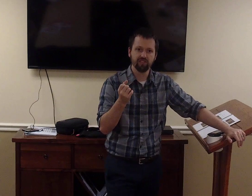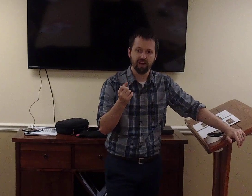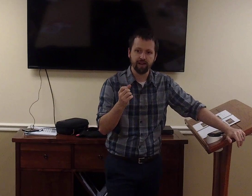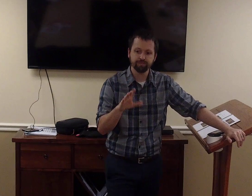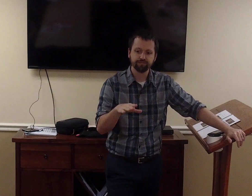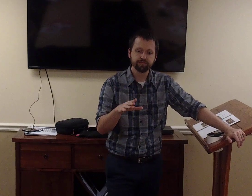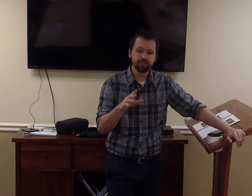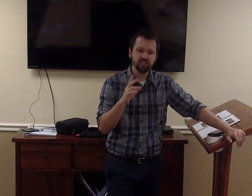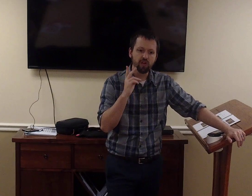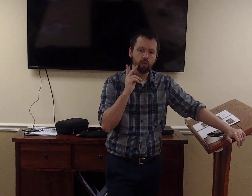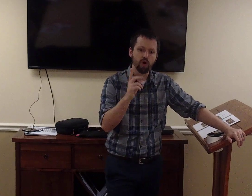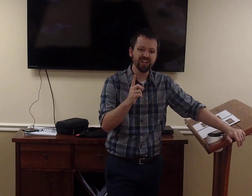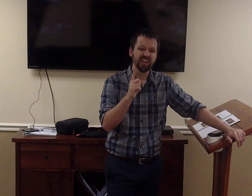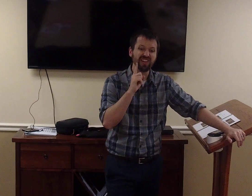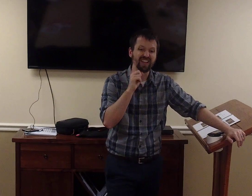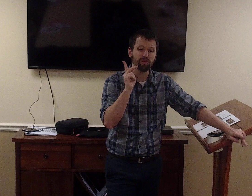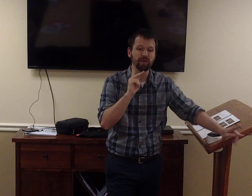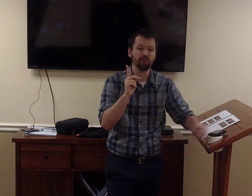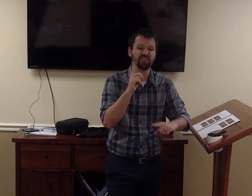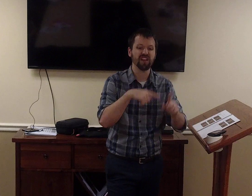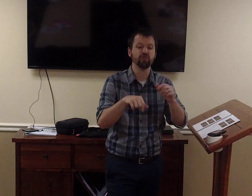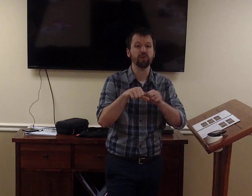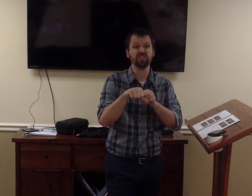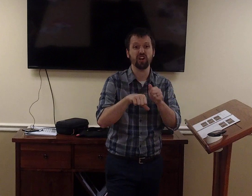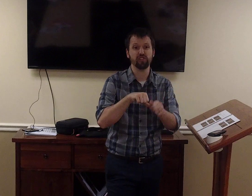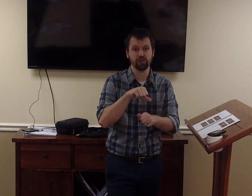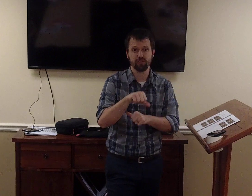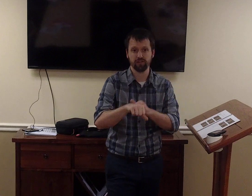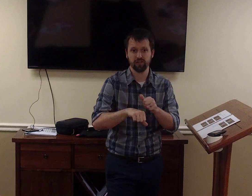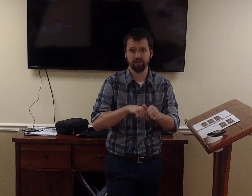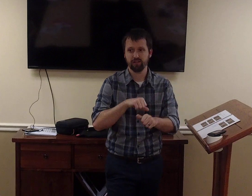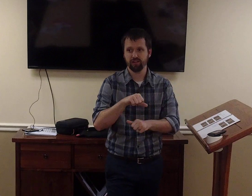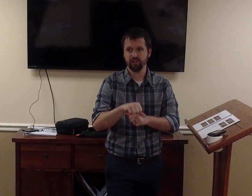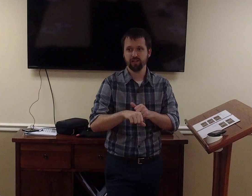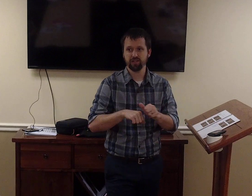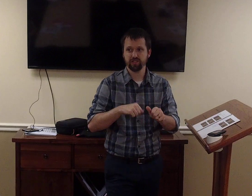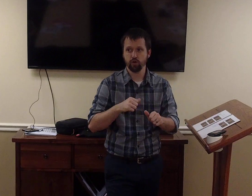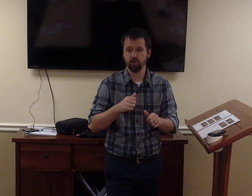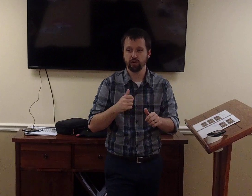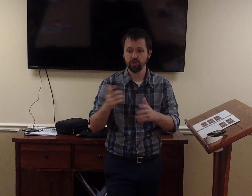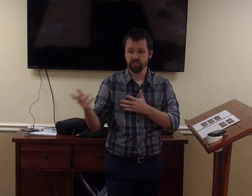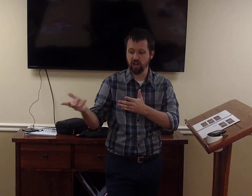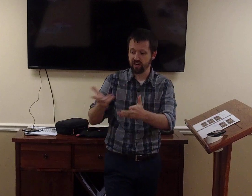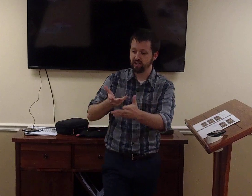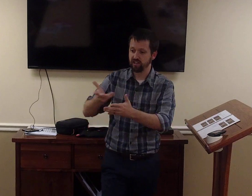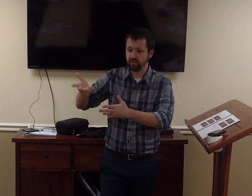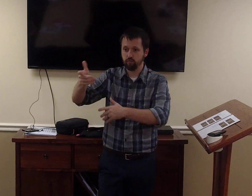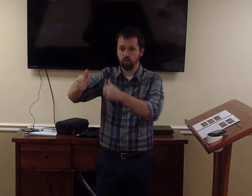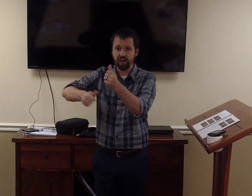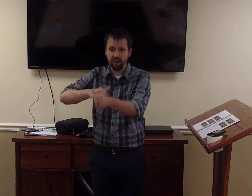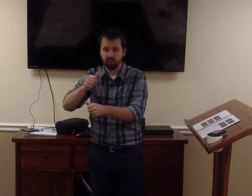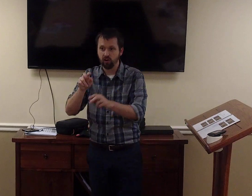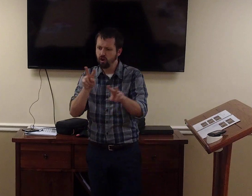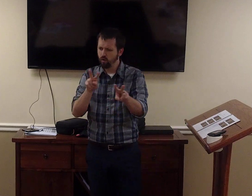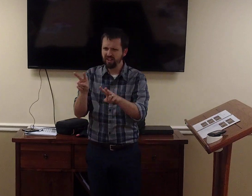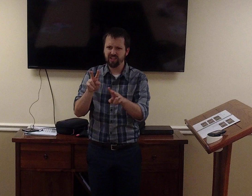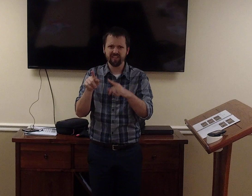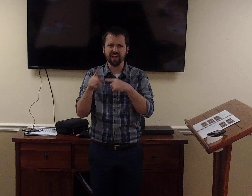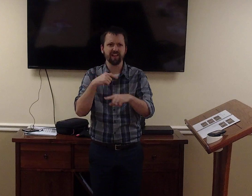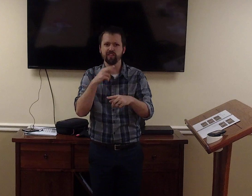sign, watch how deaf people sign to each other. So when they're just talking to one another, watch how they sign. It's not